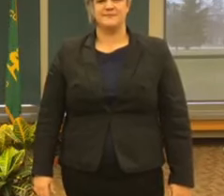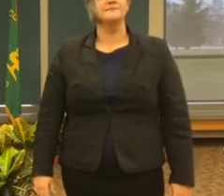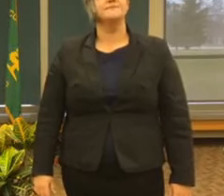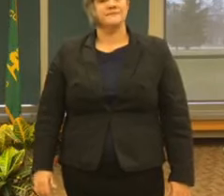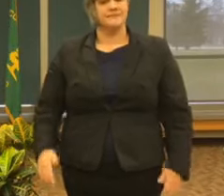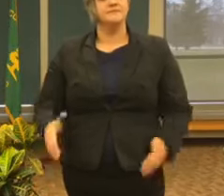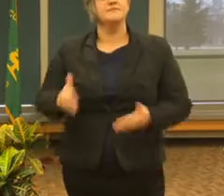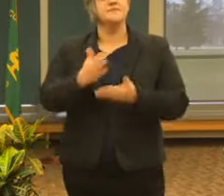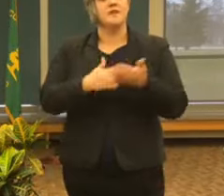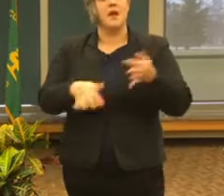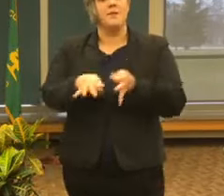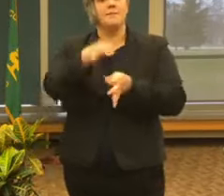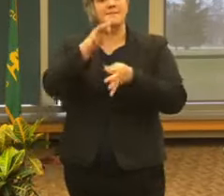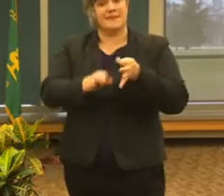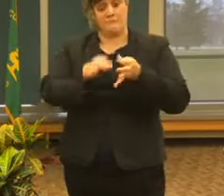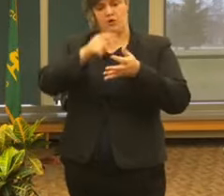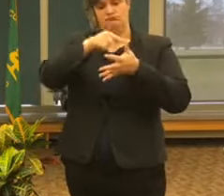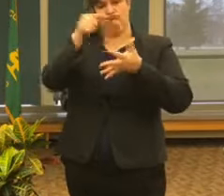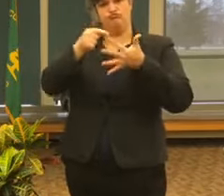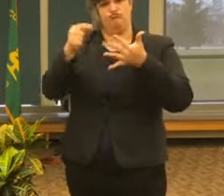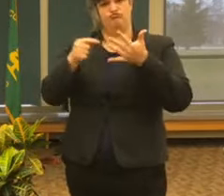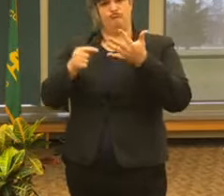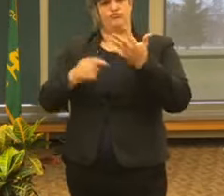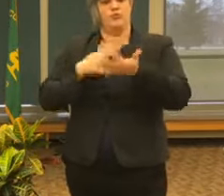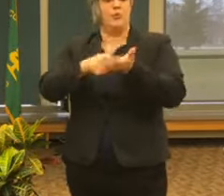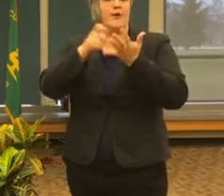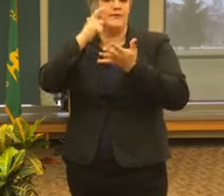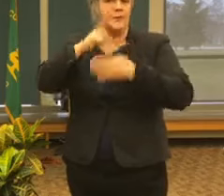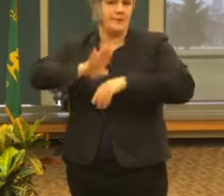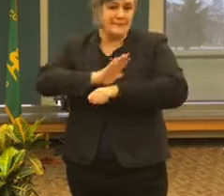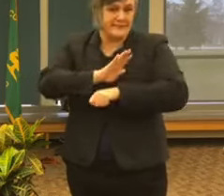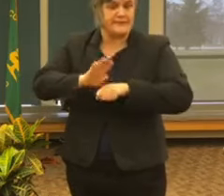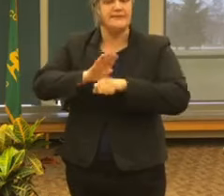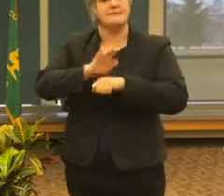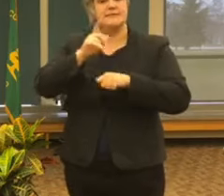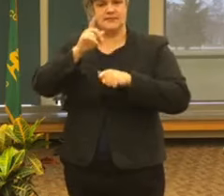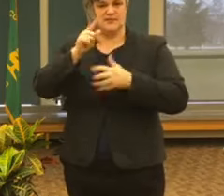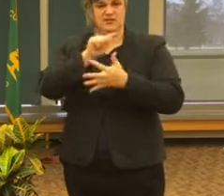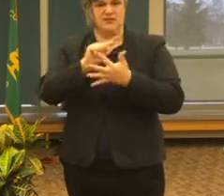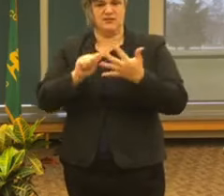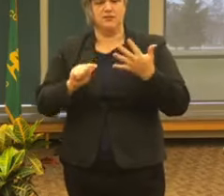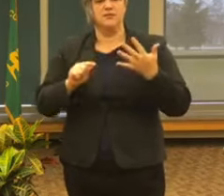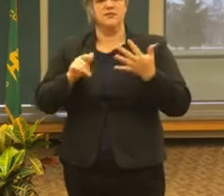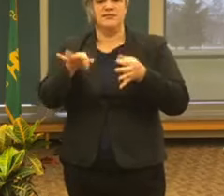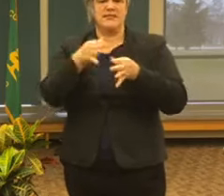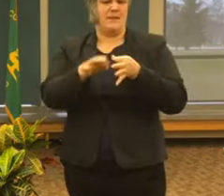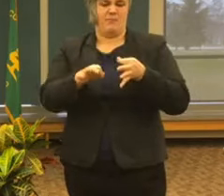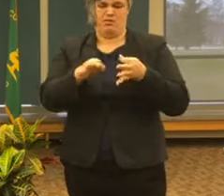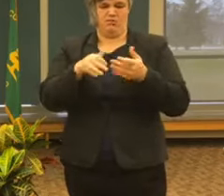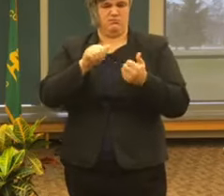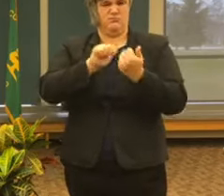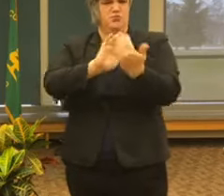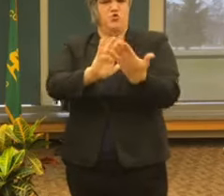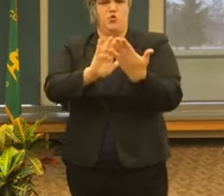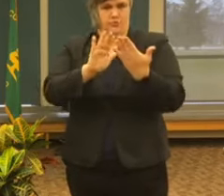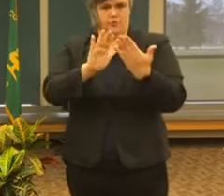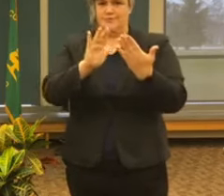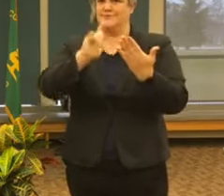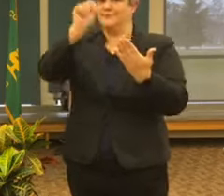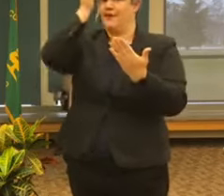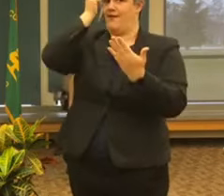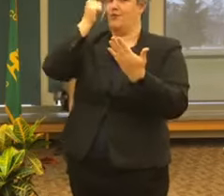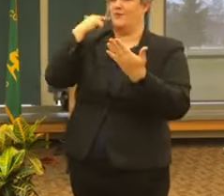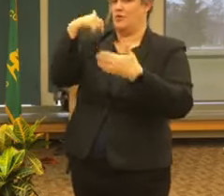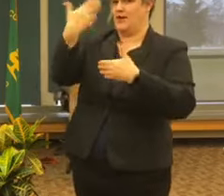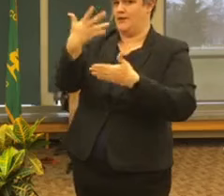So some simple steps that we're going to require our businesses, our essential businesses, to take for the next 3 weeks under the governor's orders.